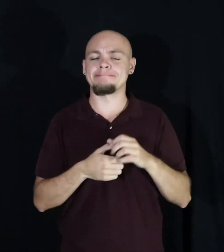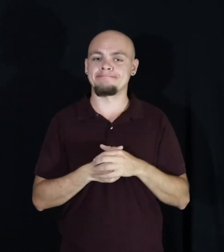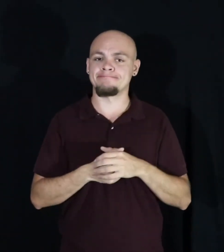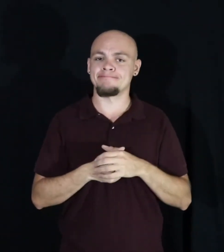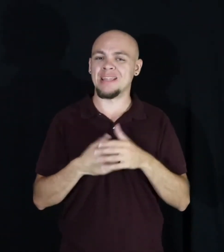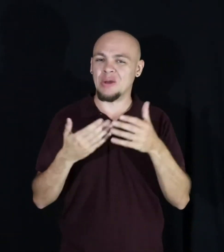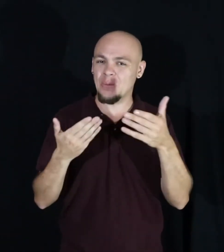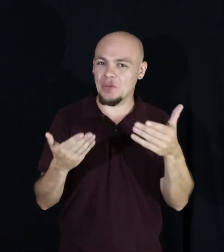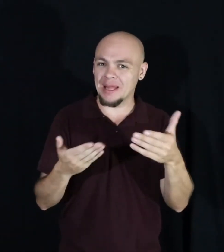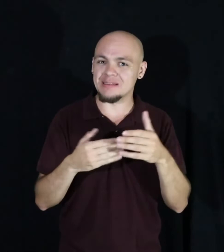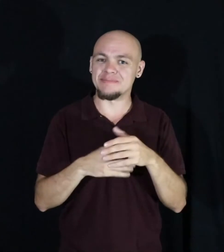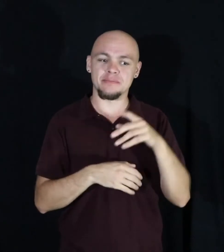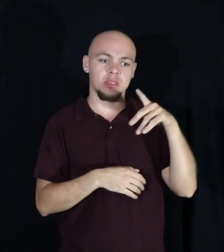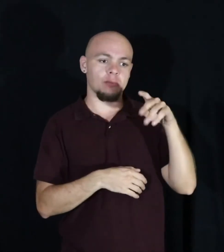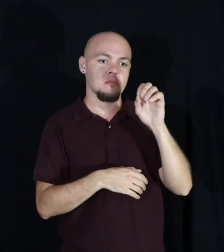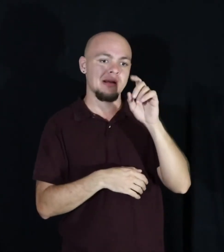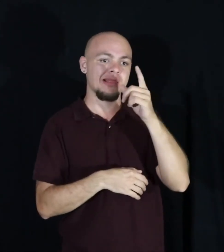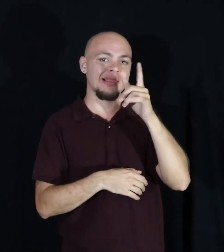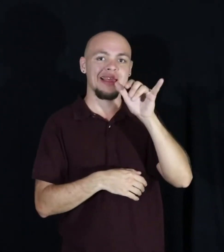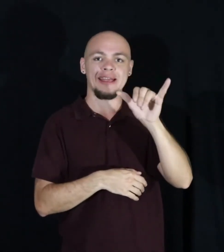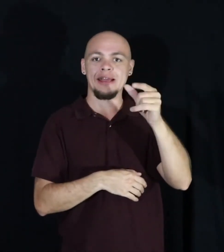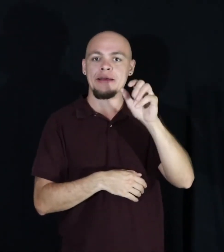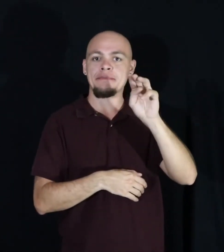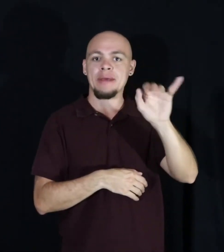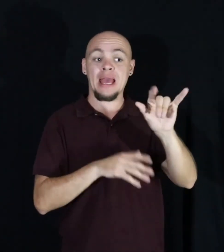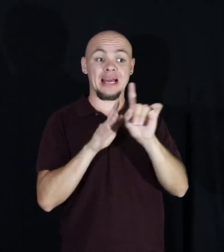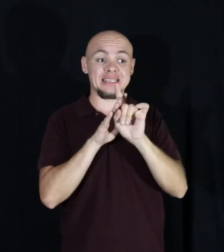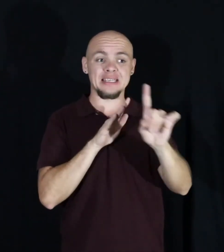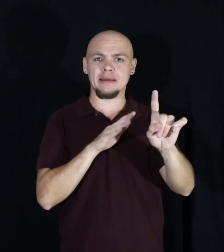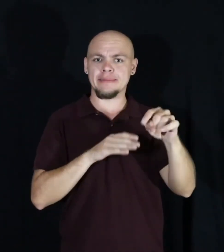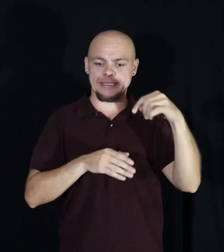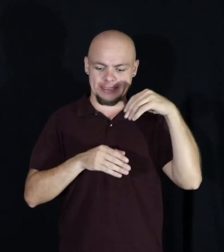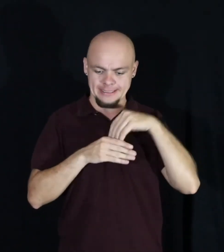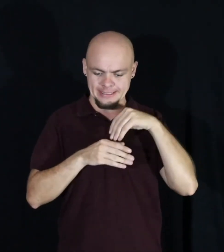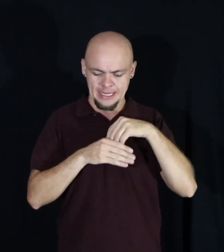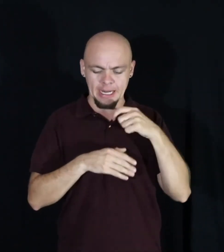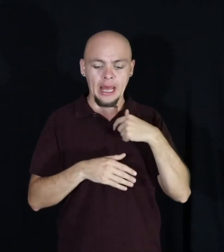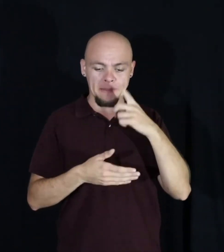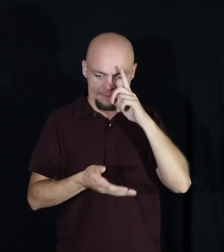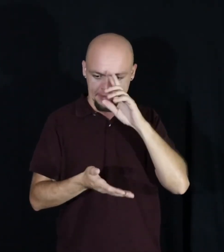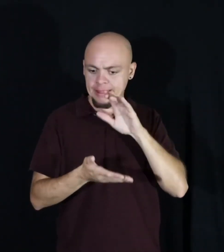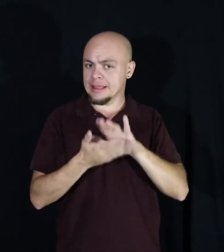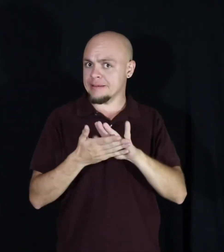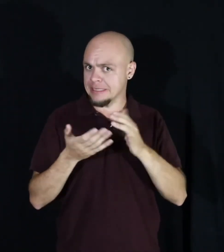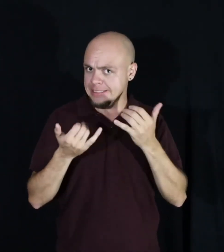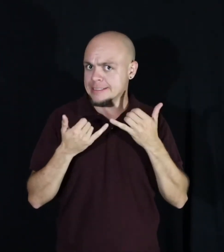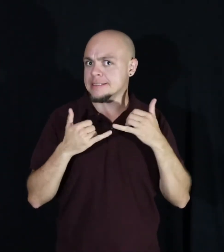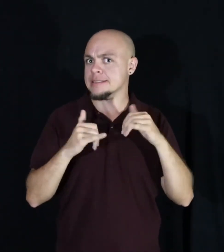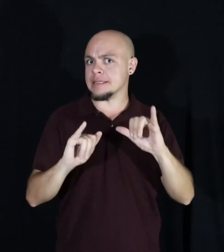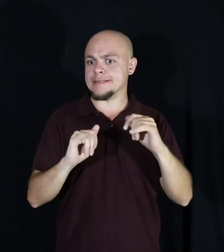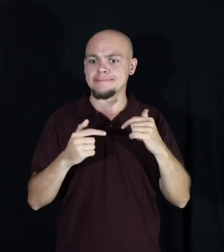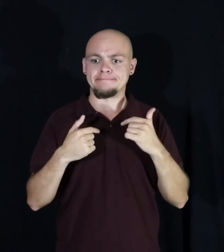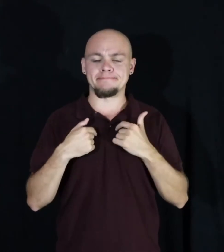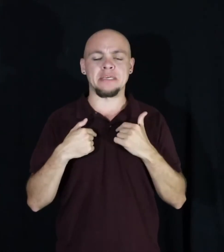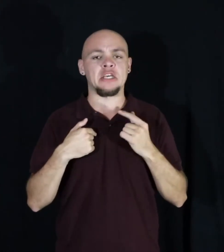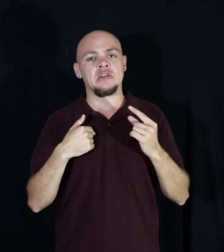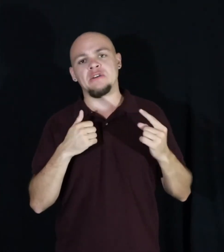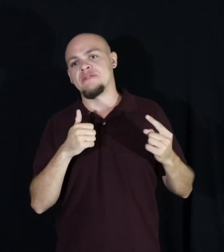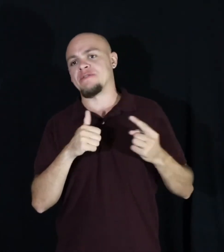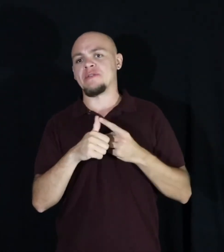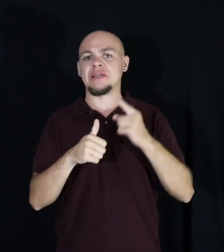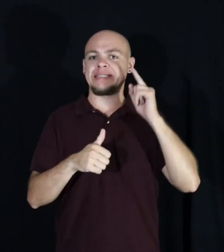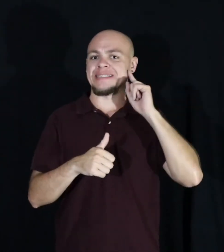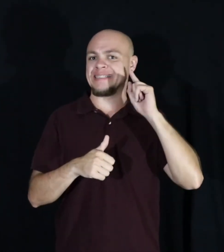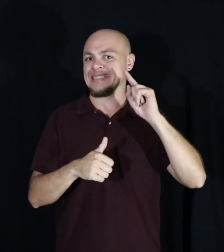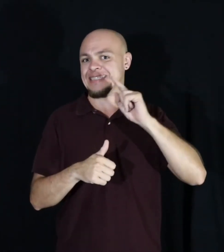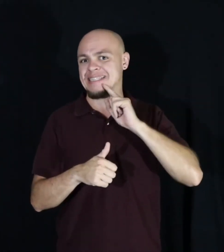Well, after I escaped polygamy for years, I believed deep down, somewhere in here, that I had to be the first deaf player in